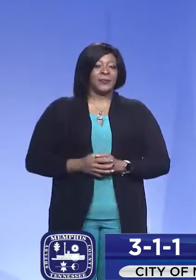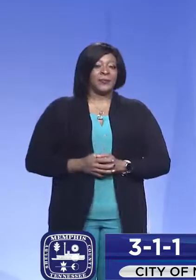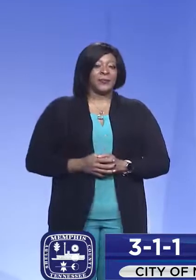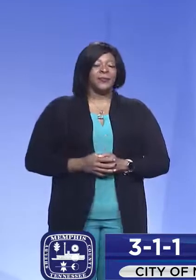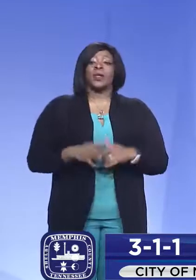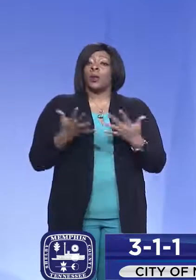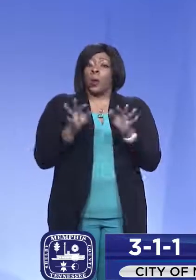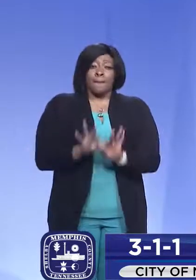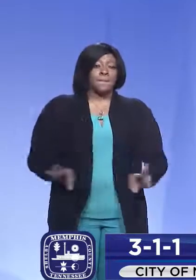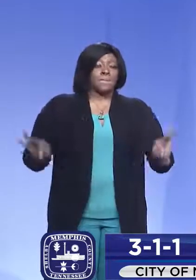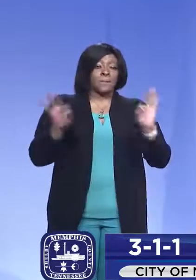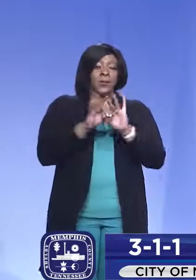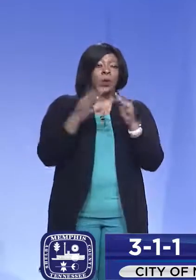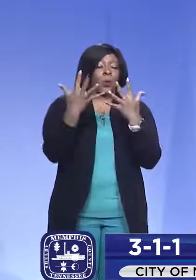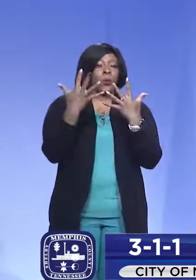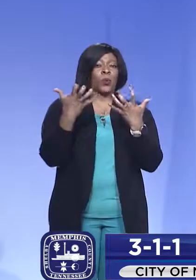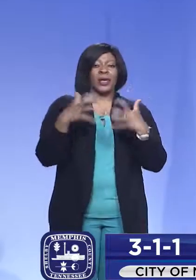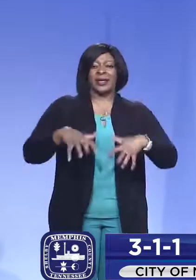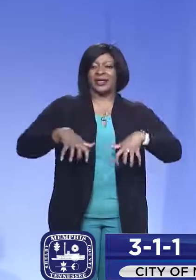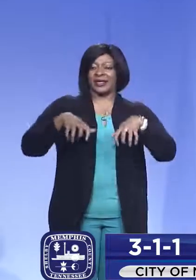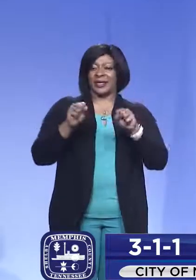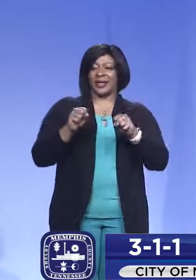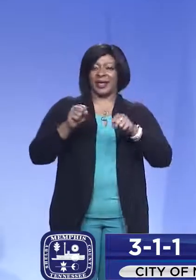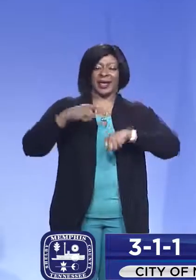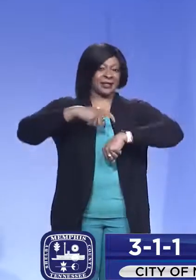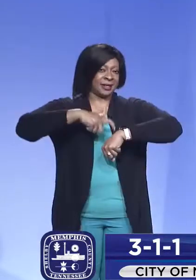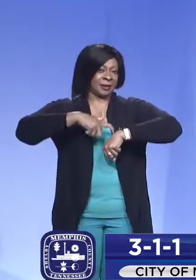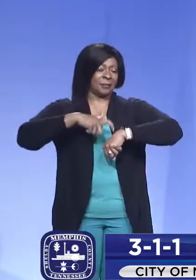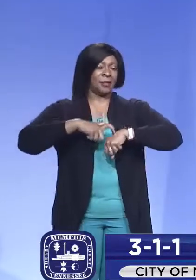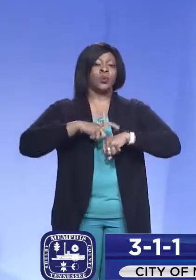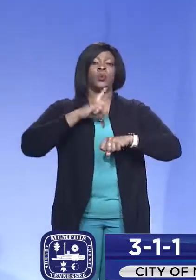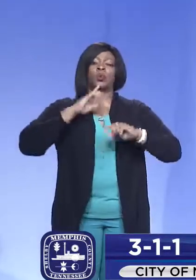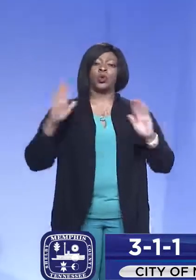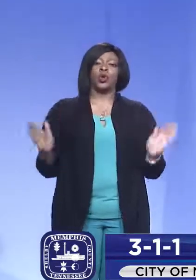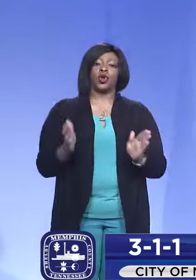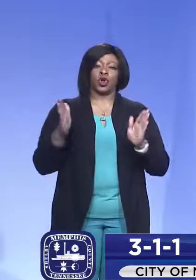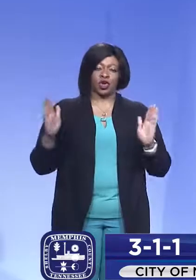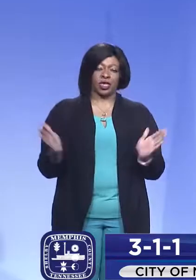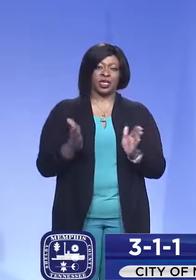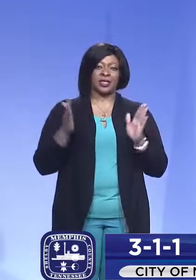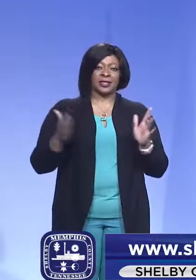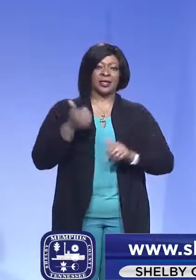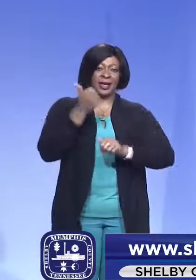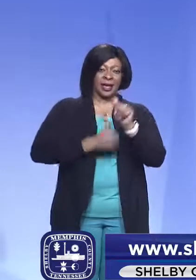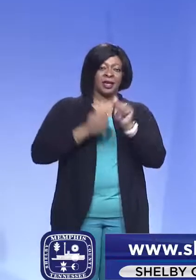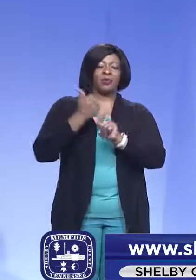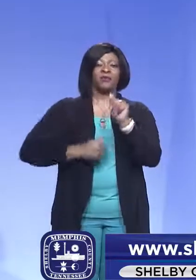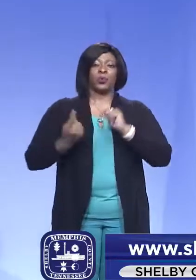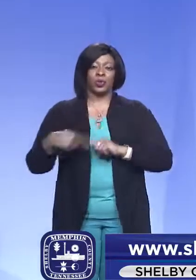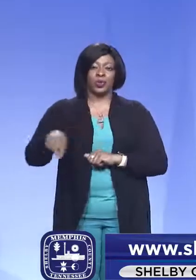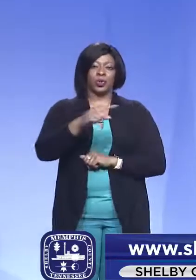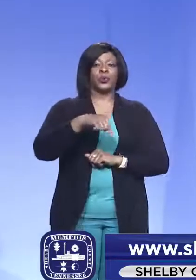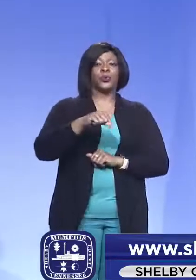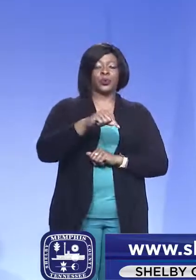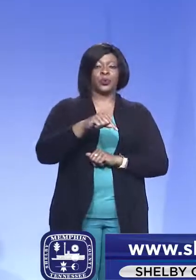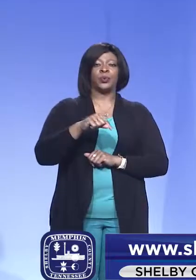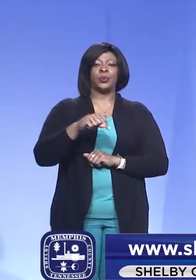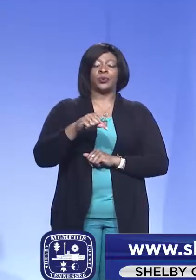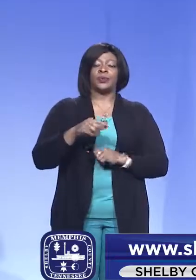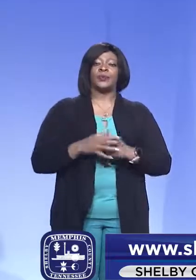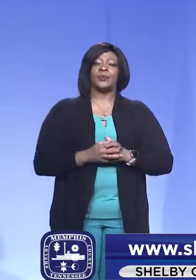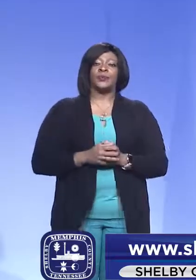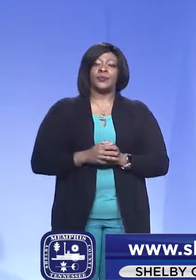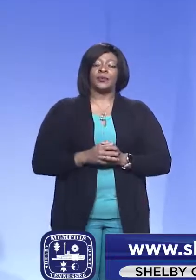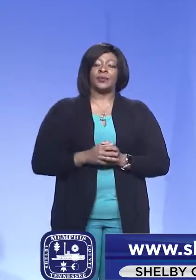more importantly, I want to just take this time to really encourage each and every one of you